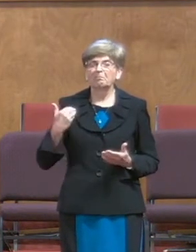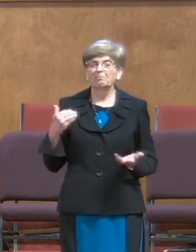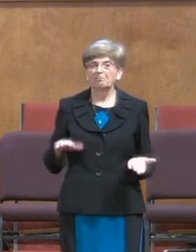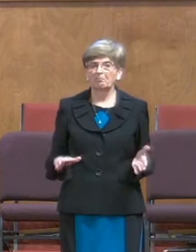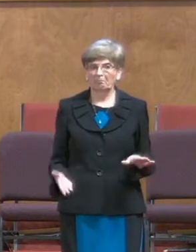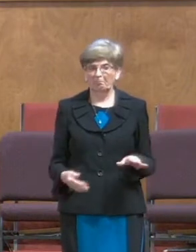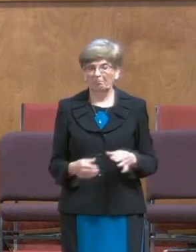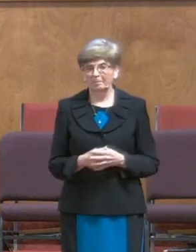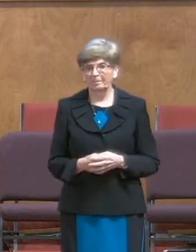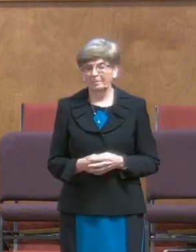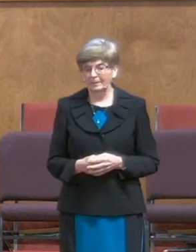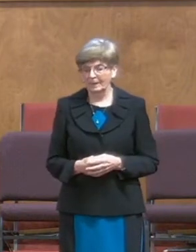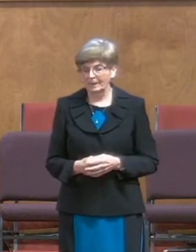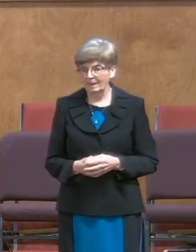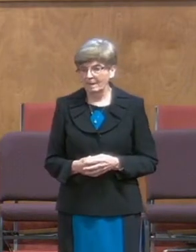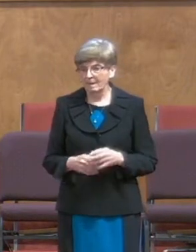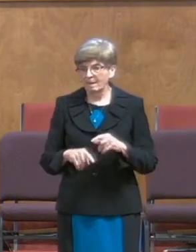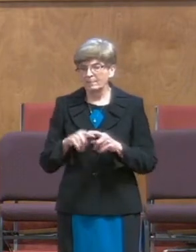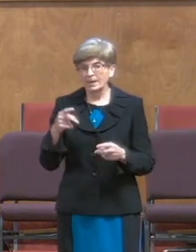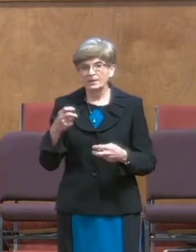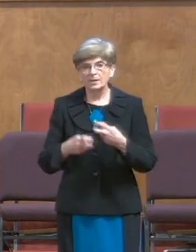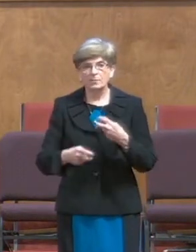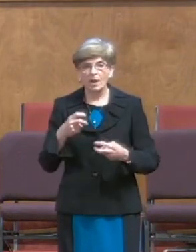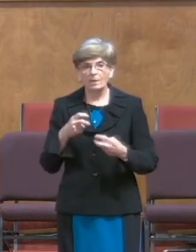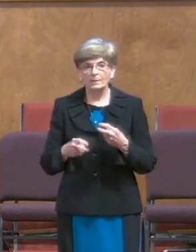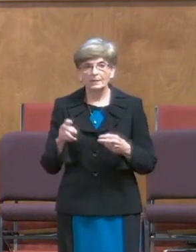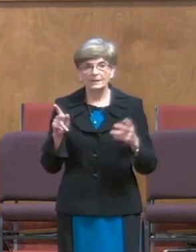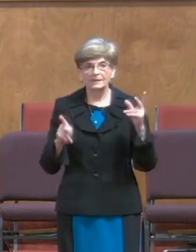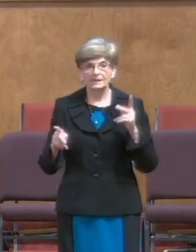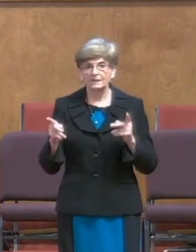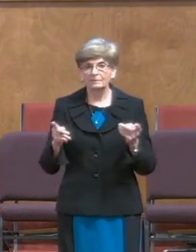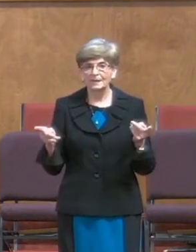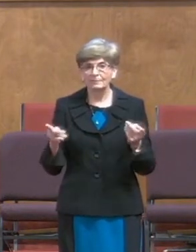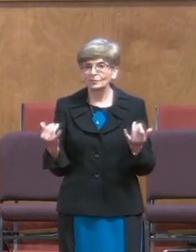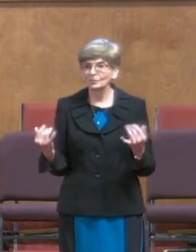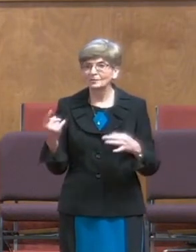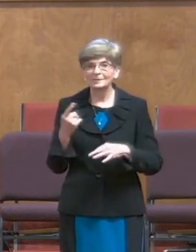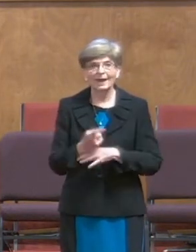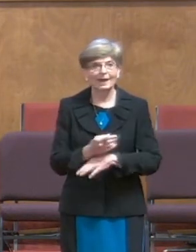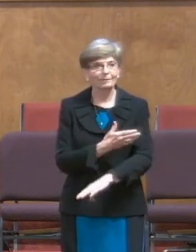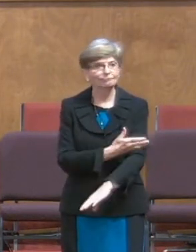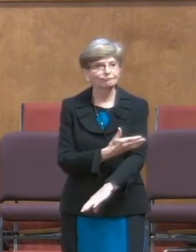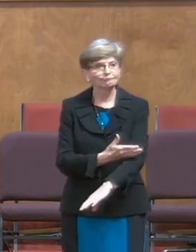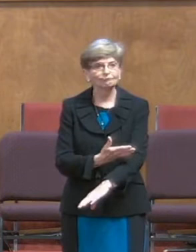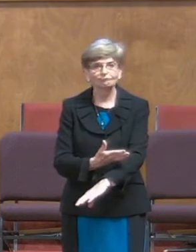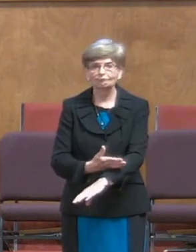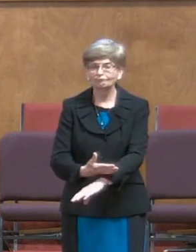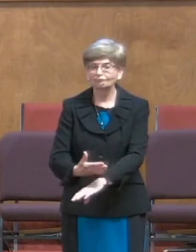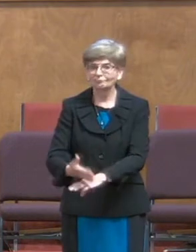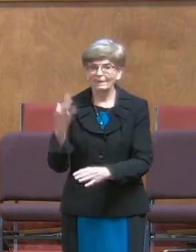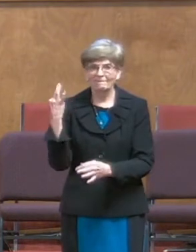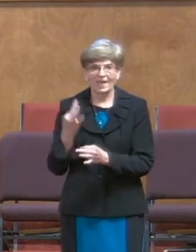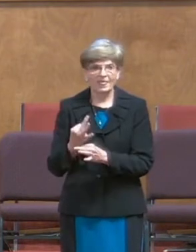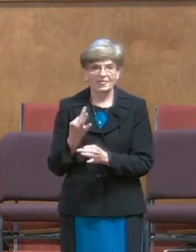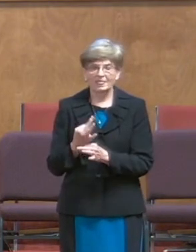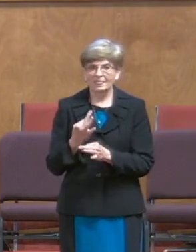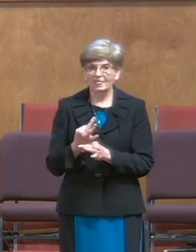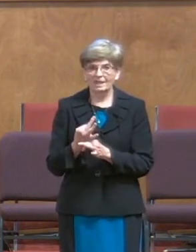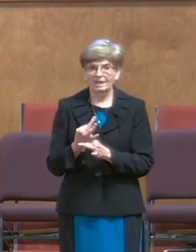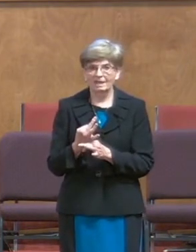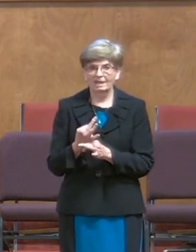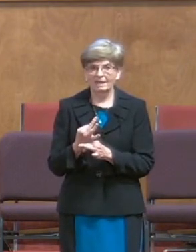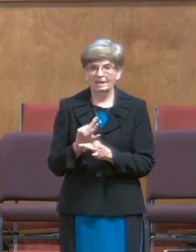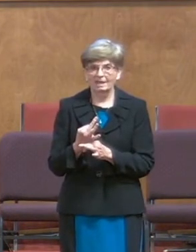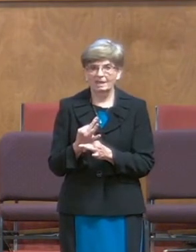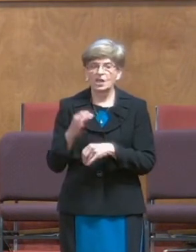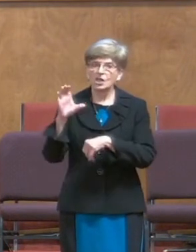But friends, here's the problem, is so many people are deconstructing their faith instead of the church becoming